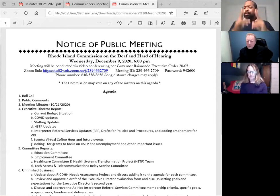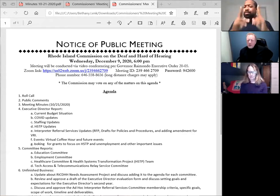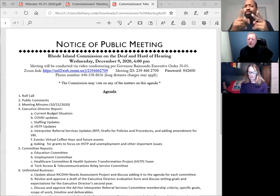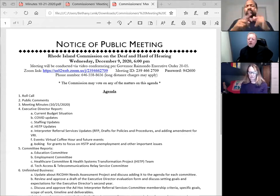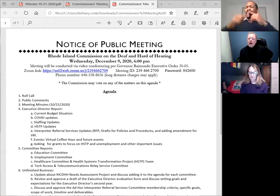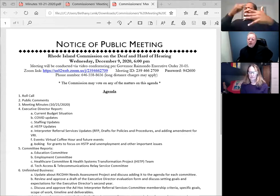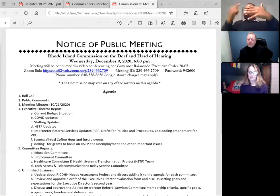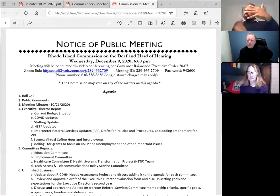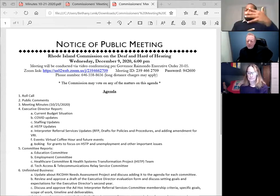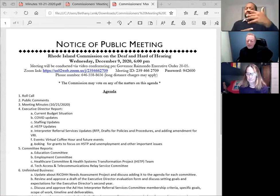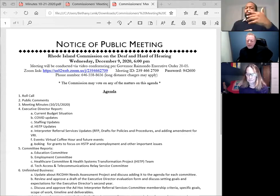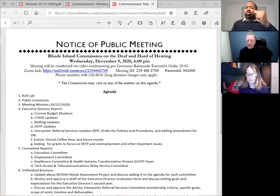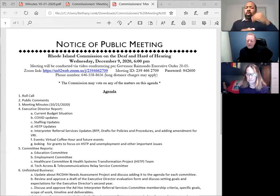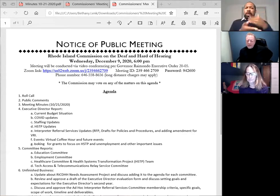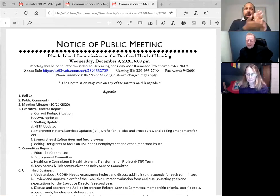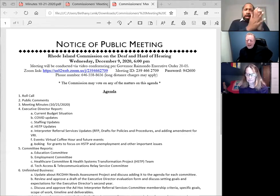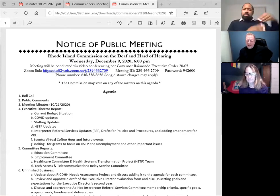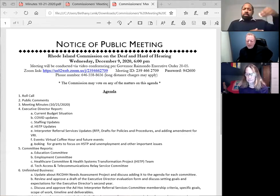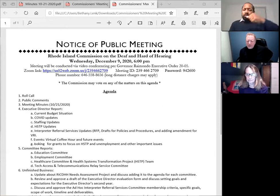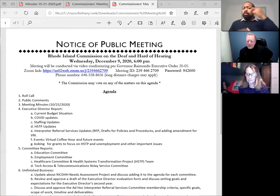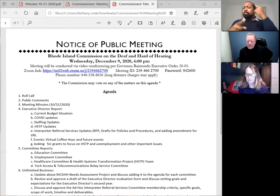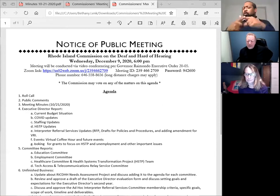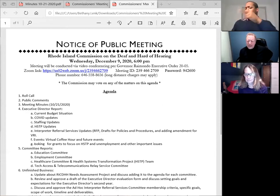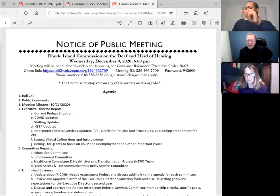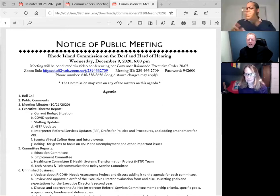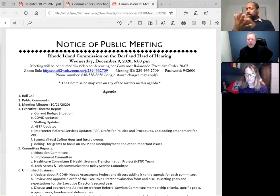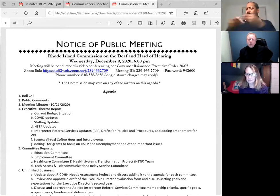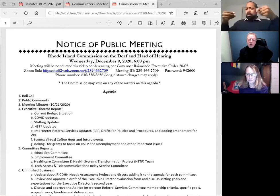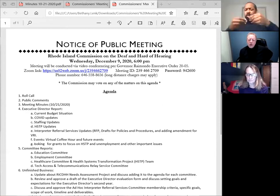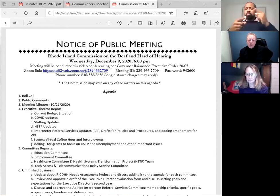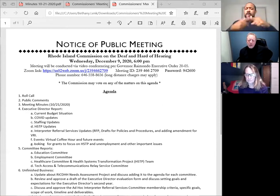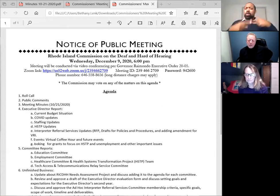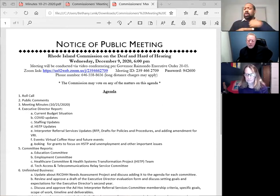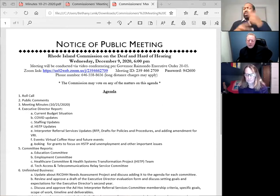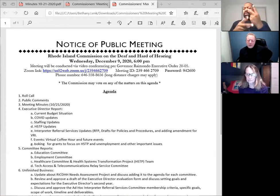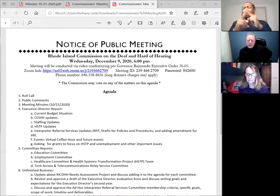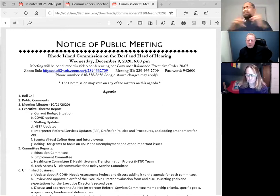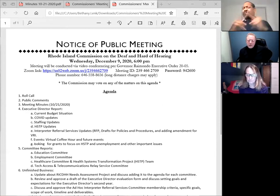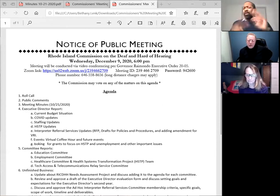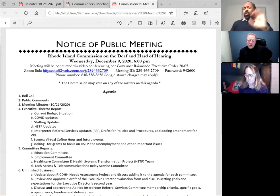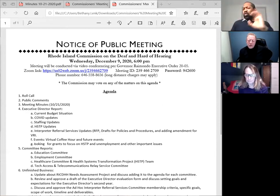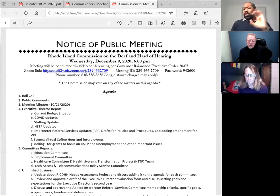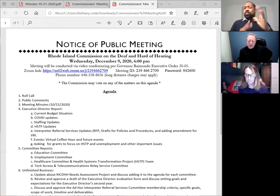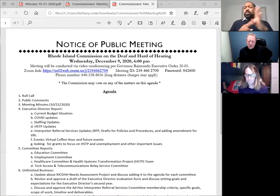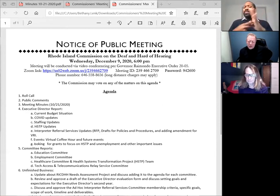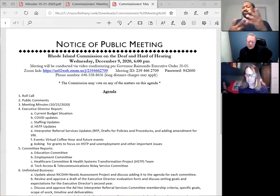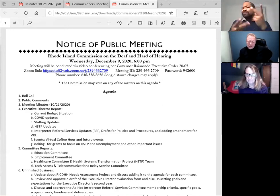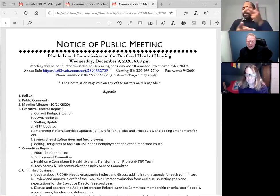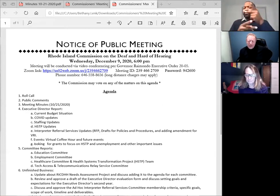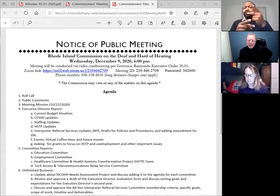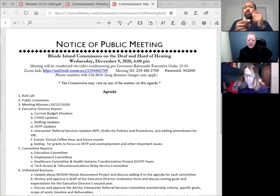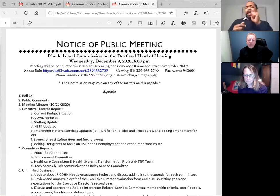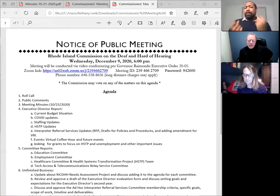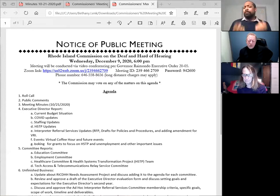carts, filming and stuff like that, editing and so forth like that. So some of the grant money was also utilized for